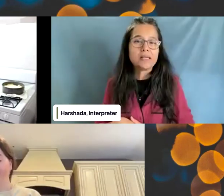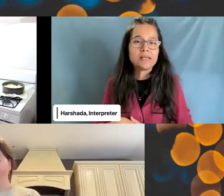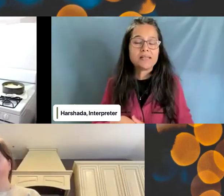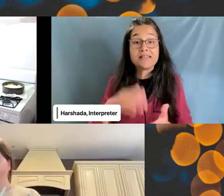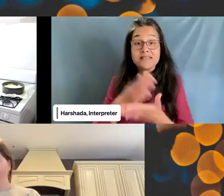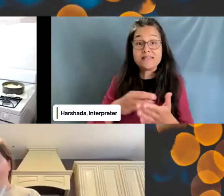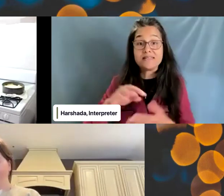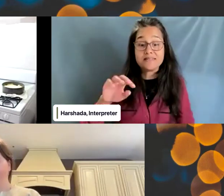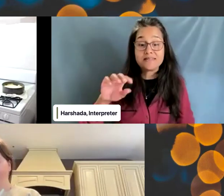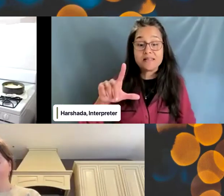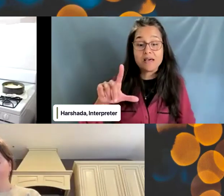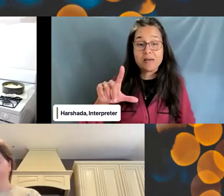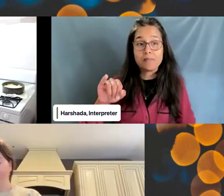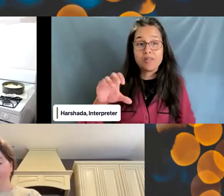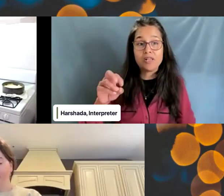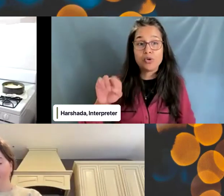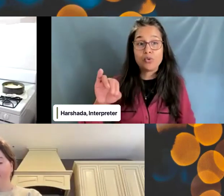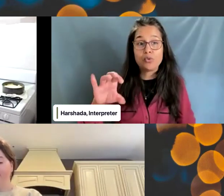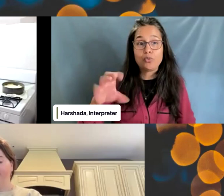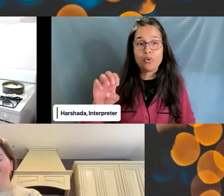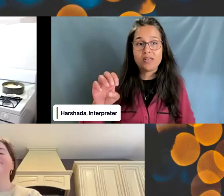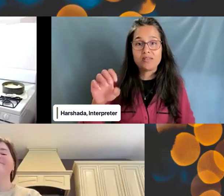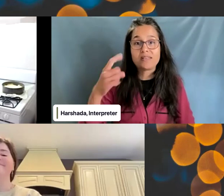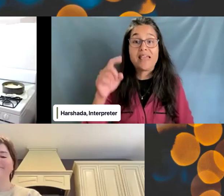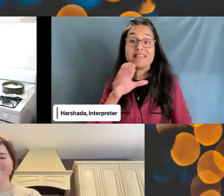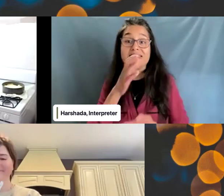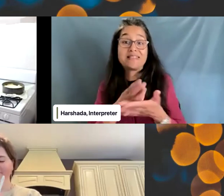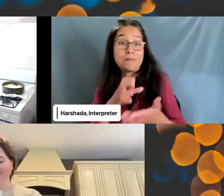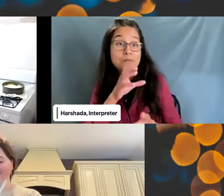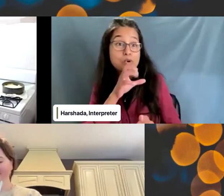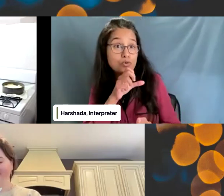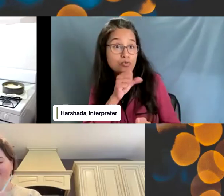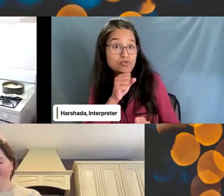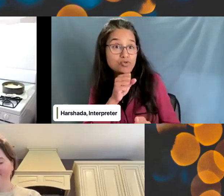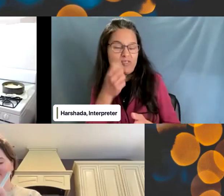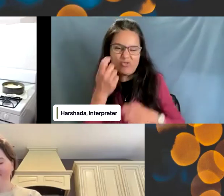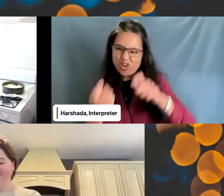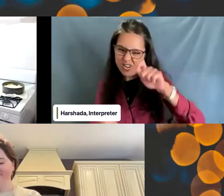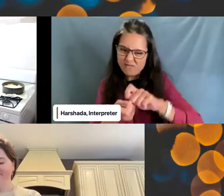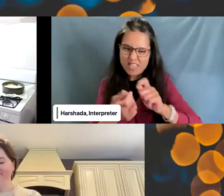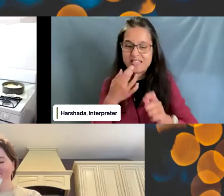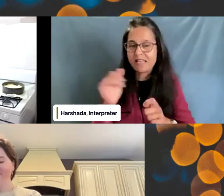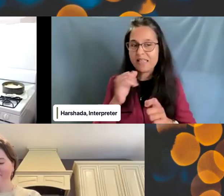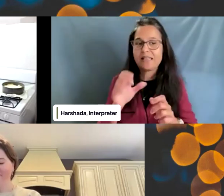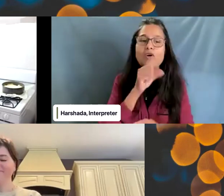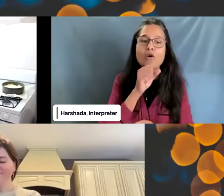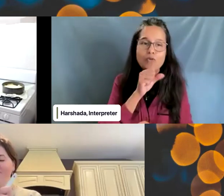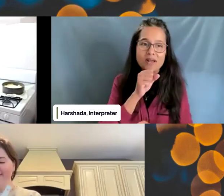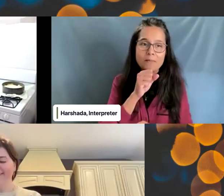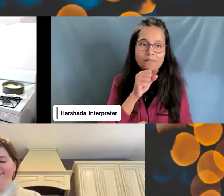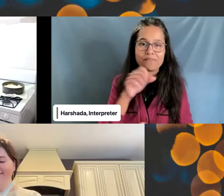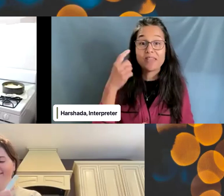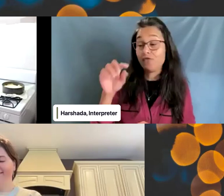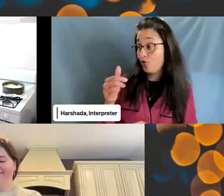Steed, oranges just to get his revenge and make sure that the cake really tastes of orange, I think. And as for garlic